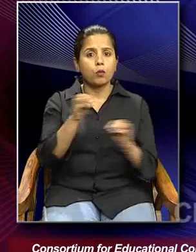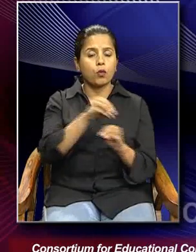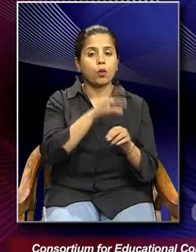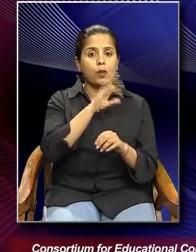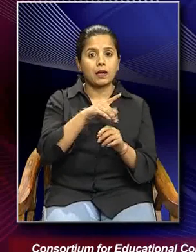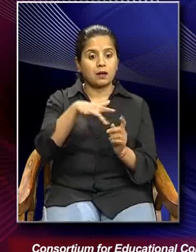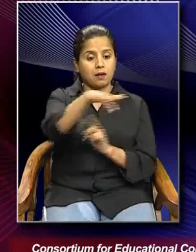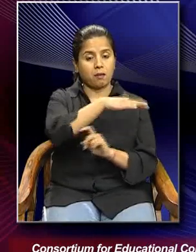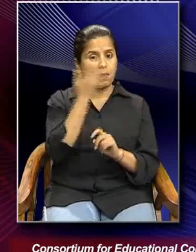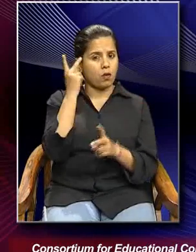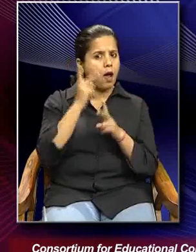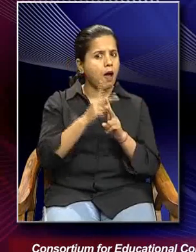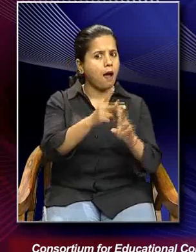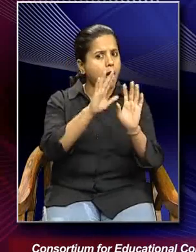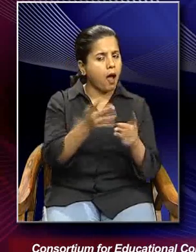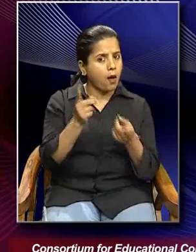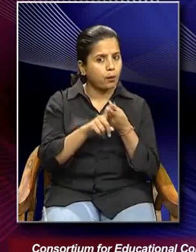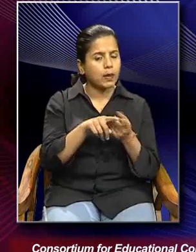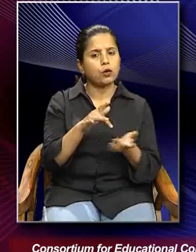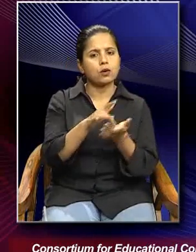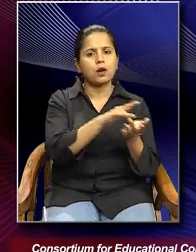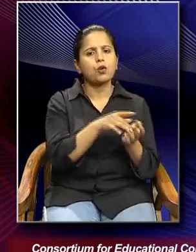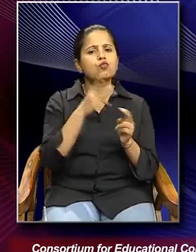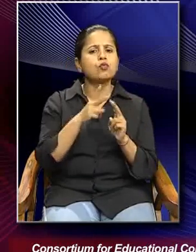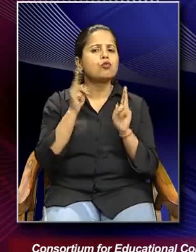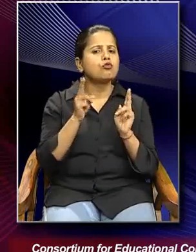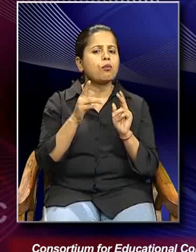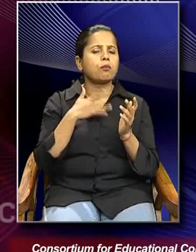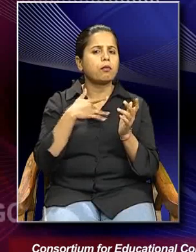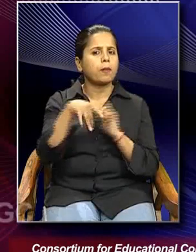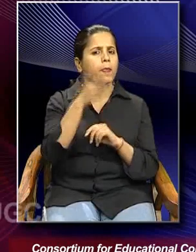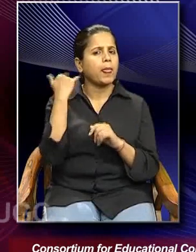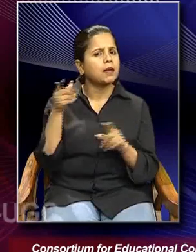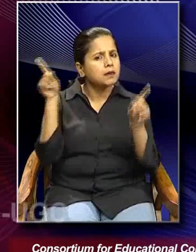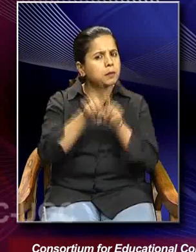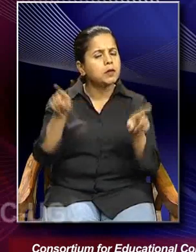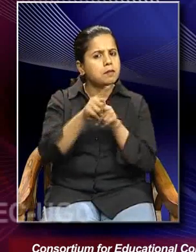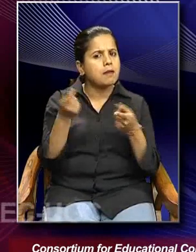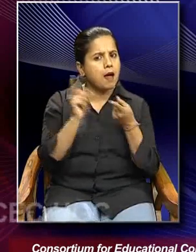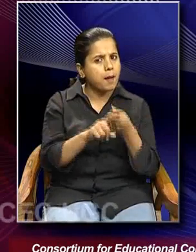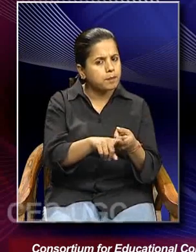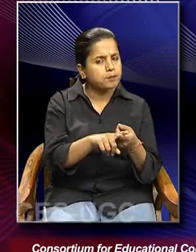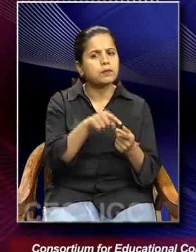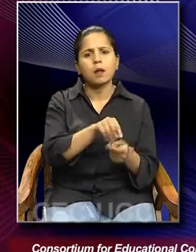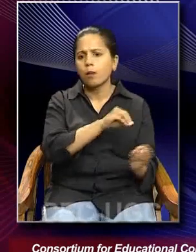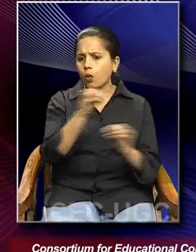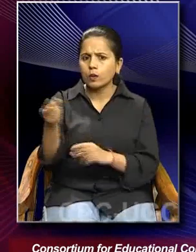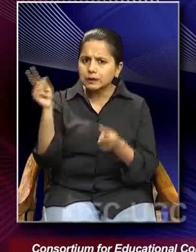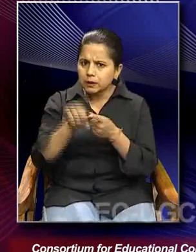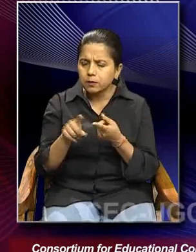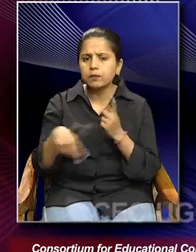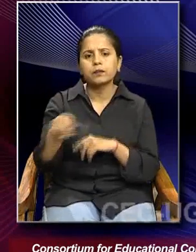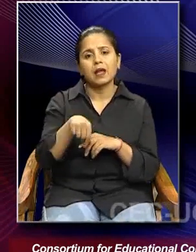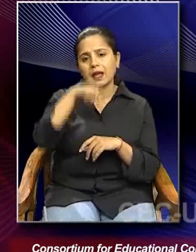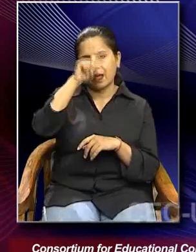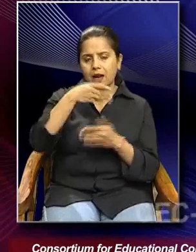well-defined streams. So there is a common place of origin and there is a common place of destination. So if you look at, from India, a lot